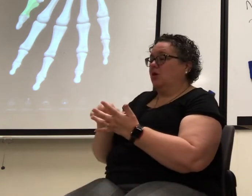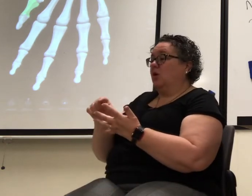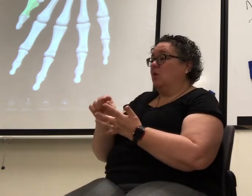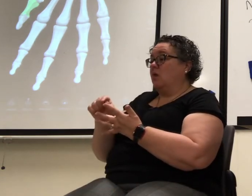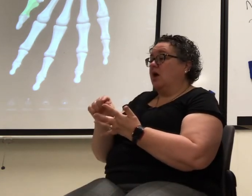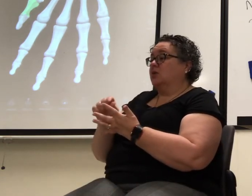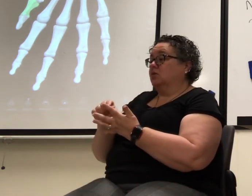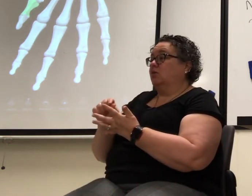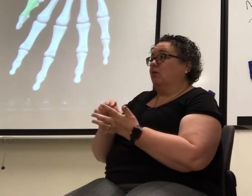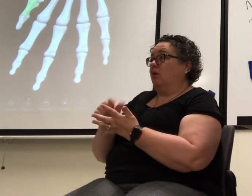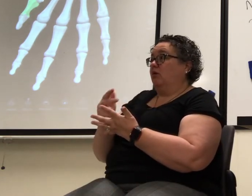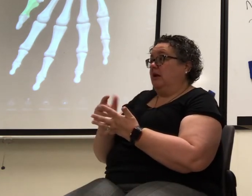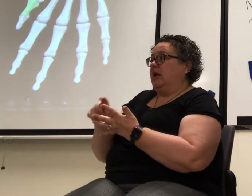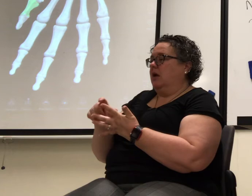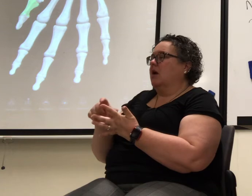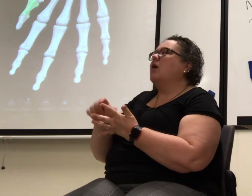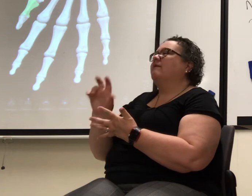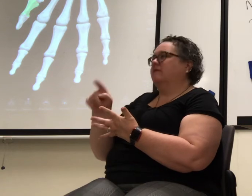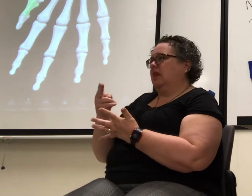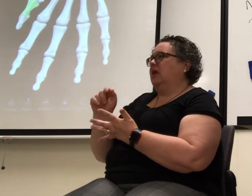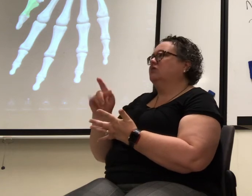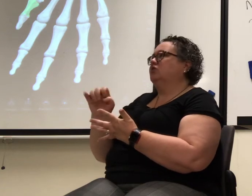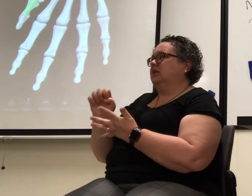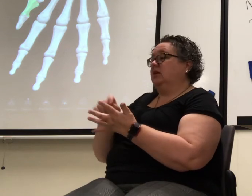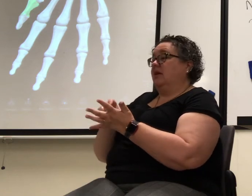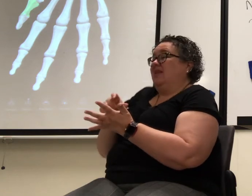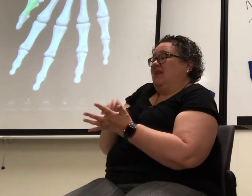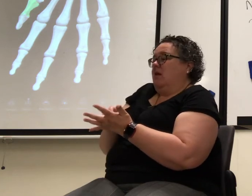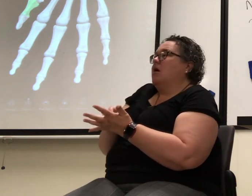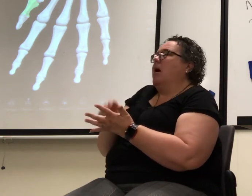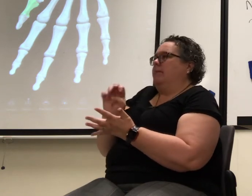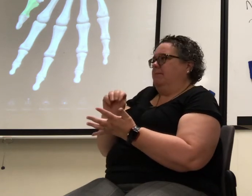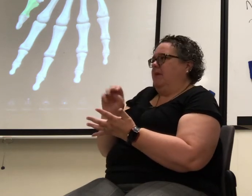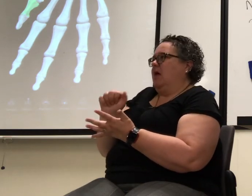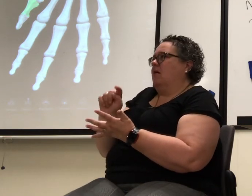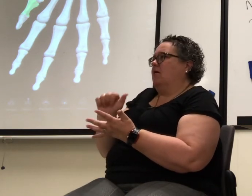And the anatomy word for thumb is pollex.